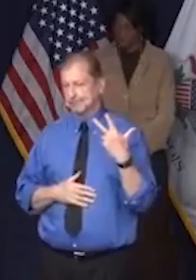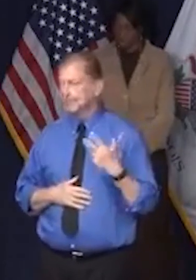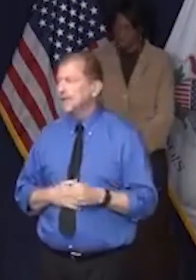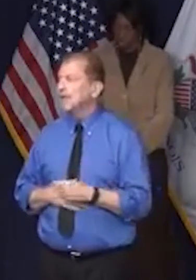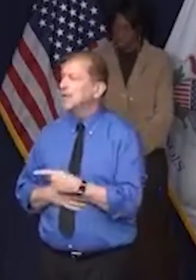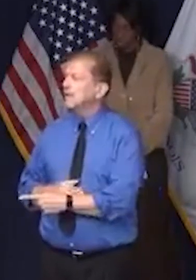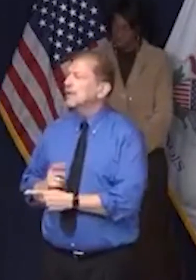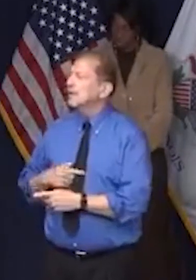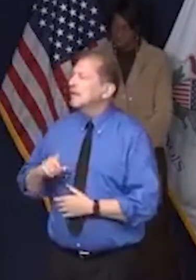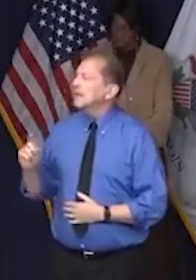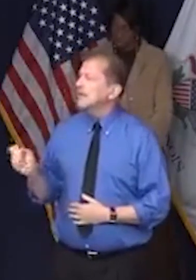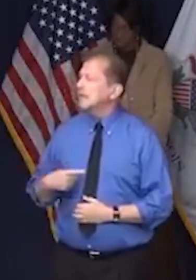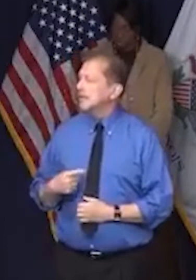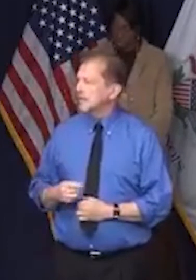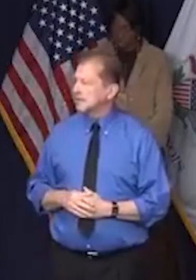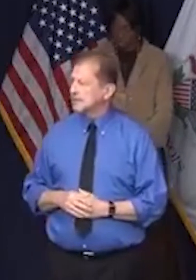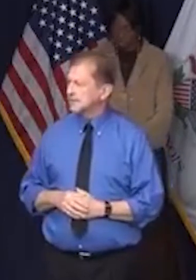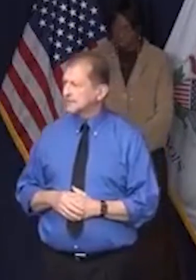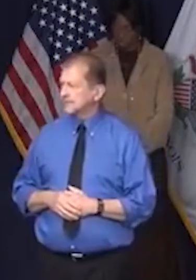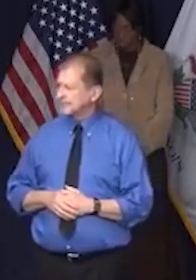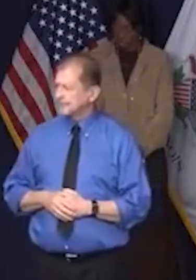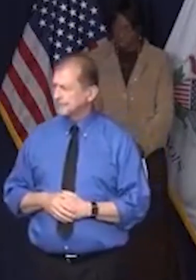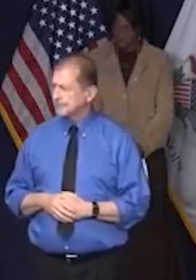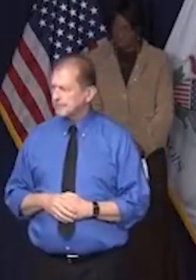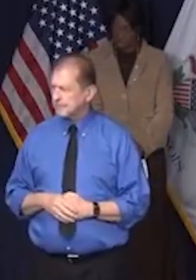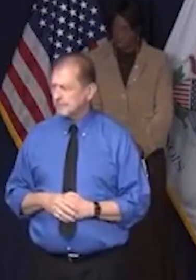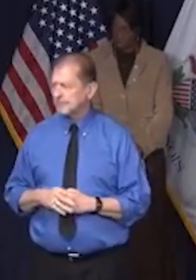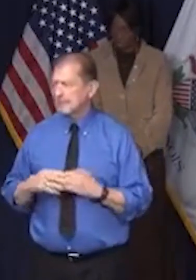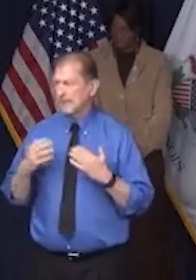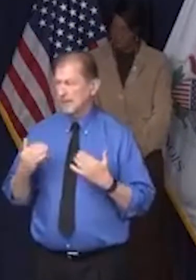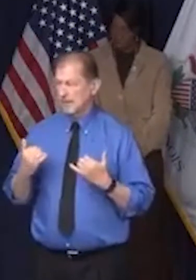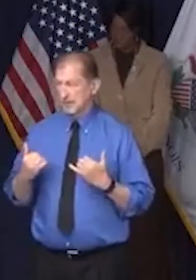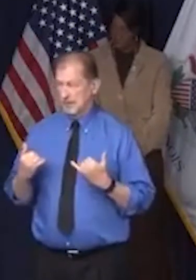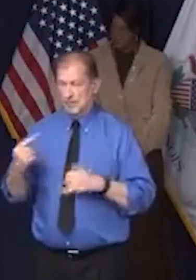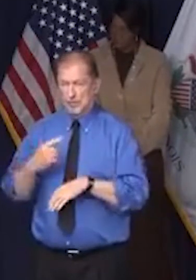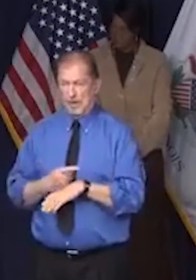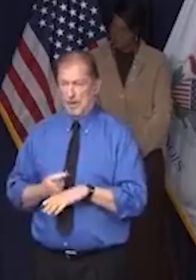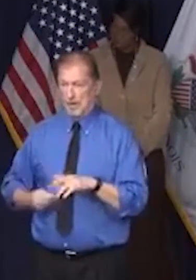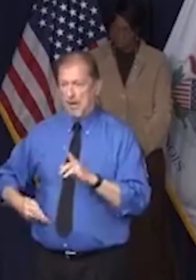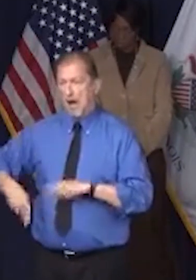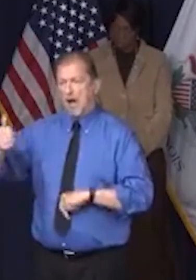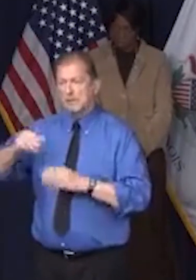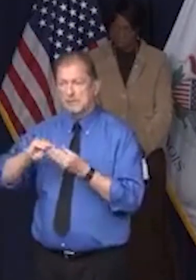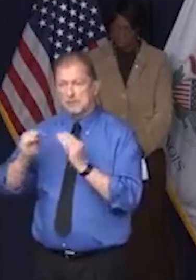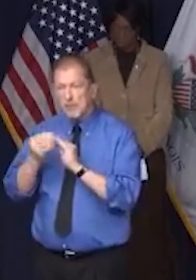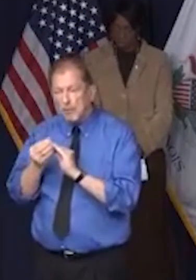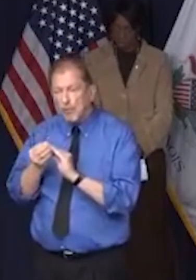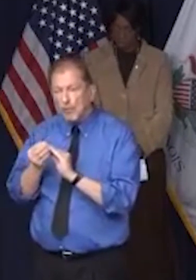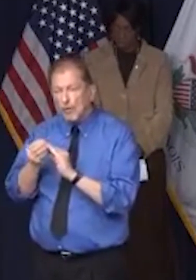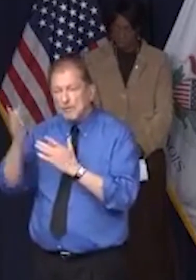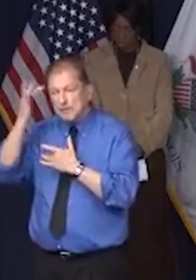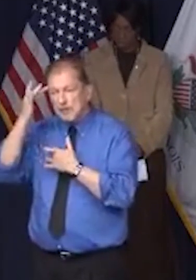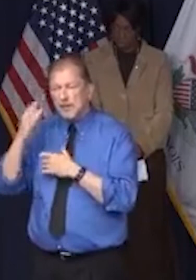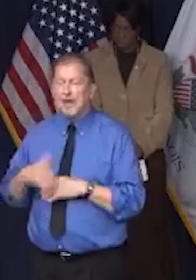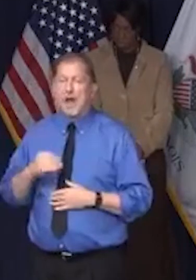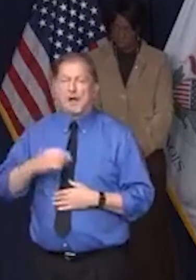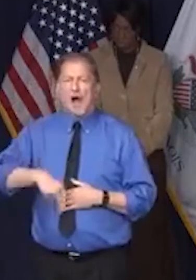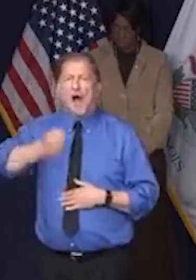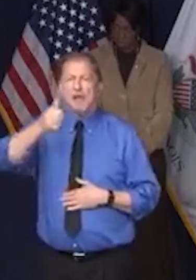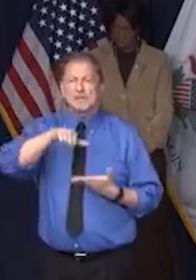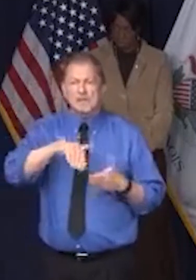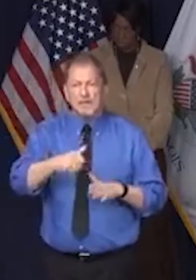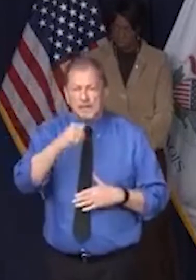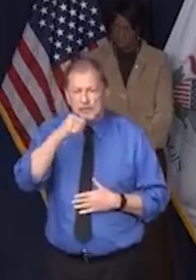at the Chicago Tribune. With the highest to date number of known cases being reported in a single day and the high number of deaths in a single day reported yesterday, what